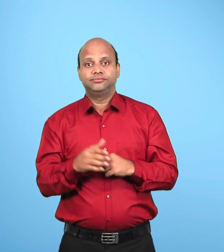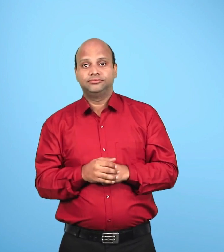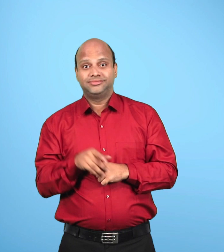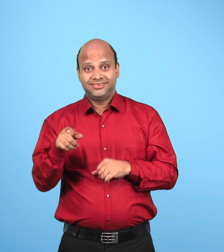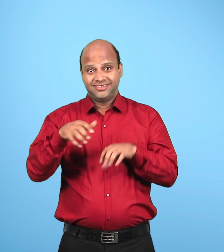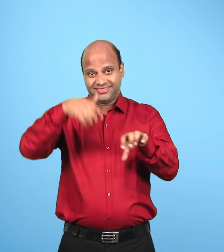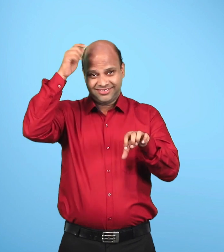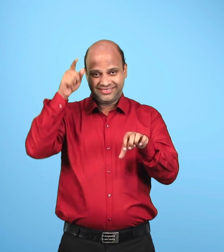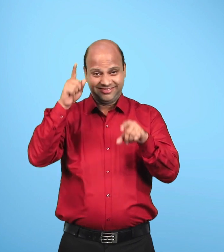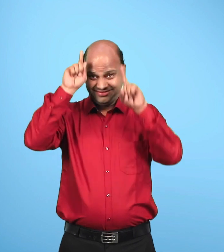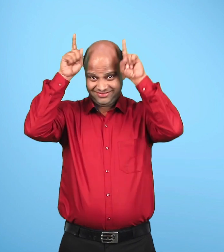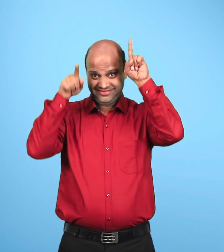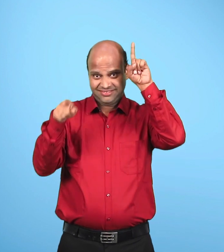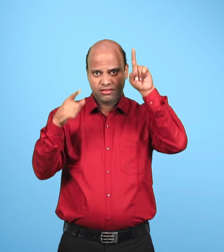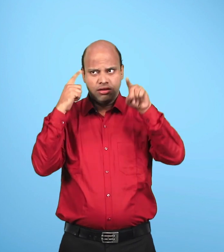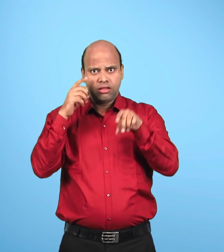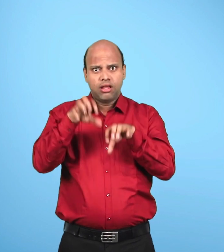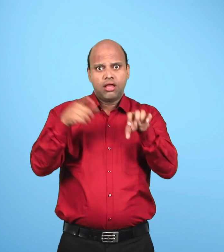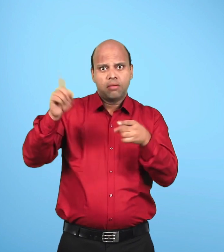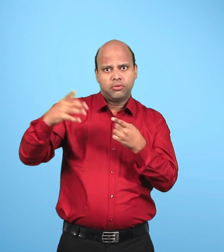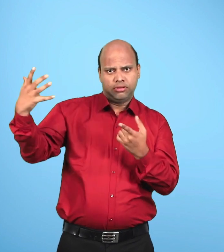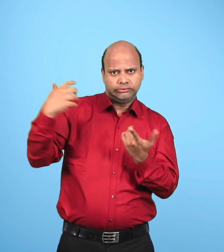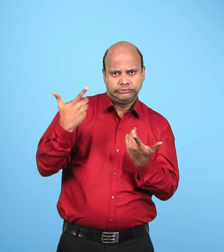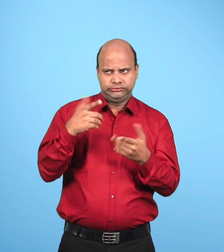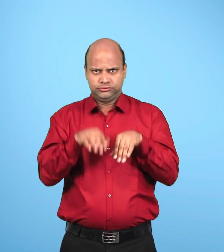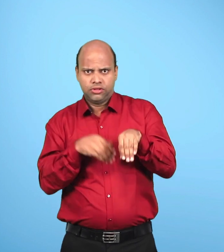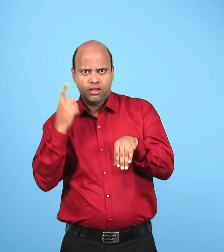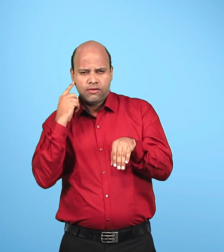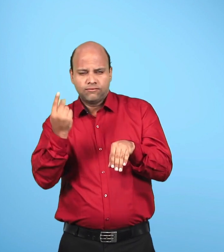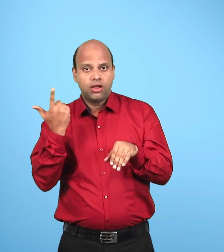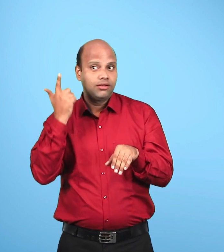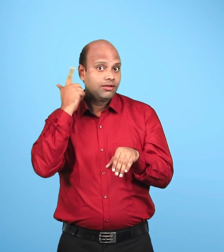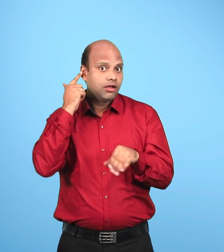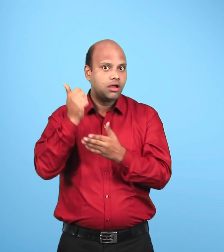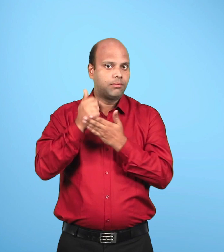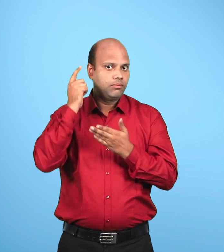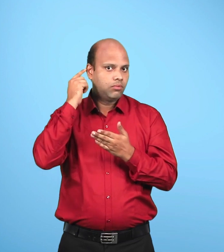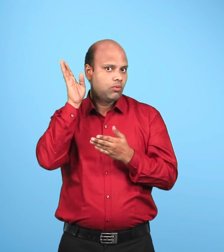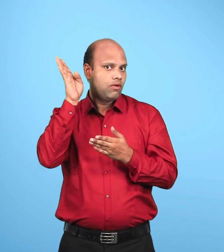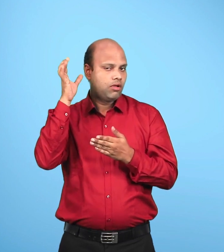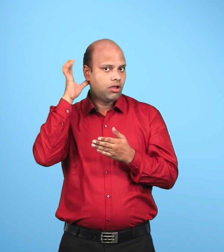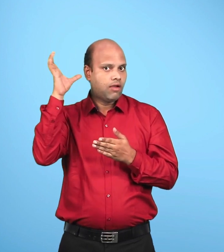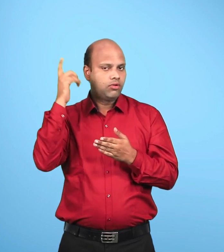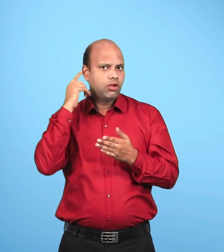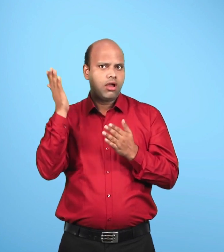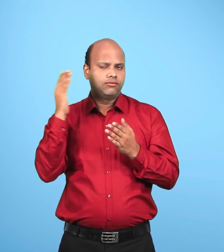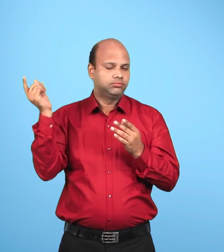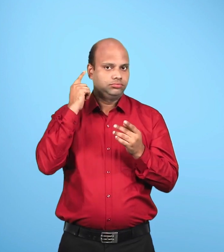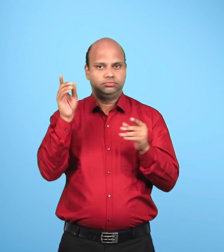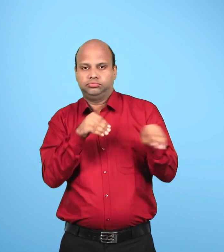in order to run away from them and not become their prey. It has long ears to hear movements of